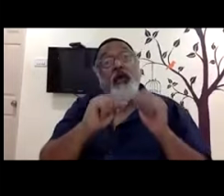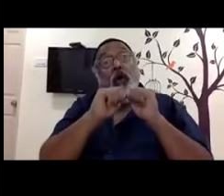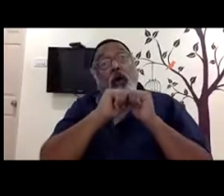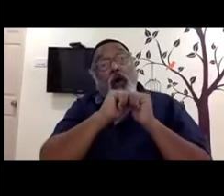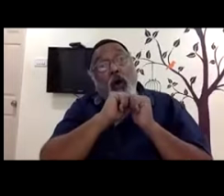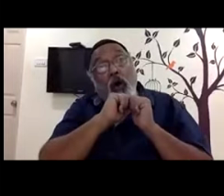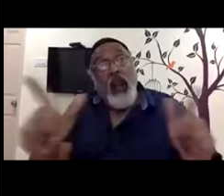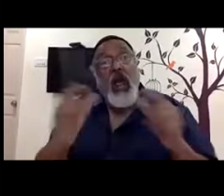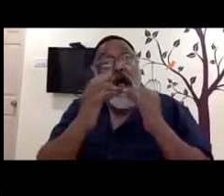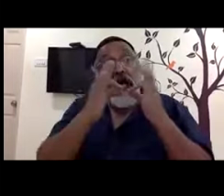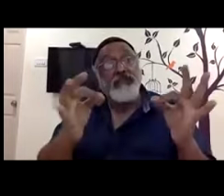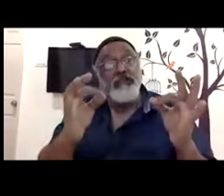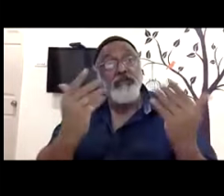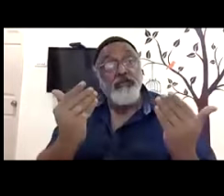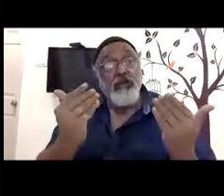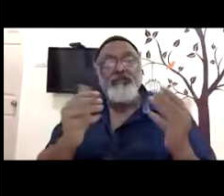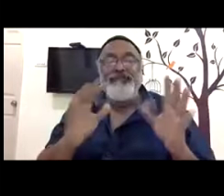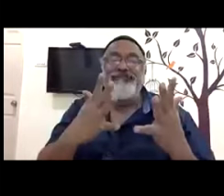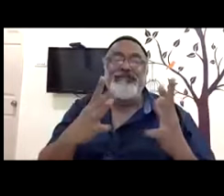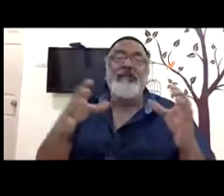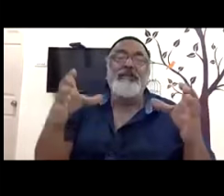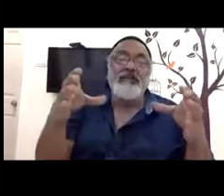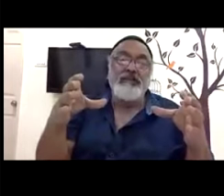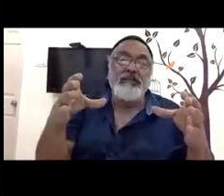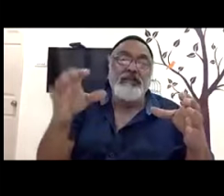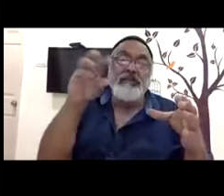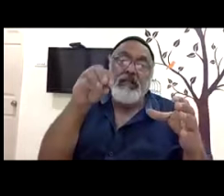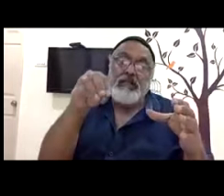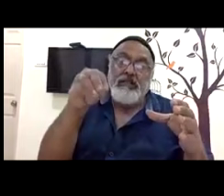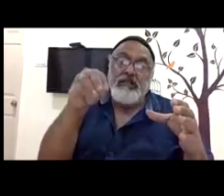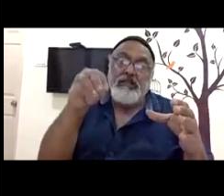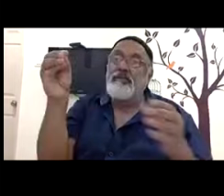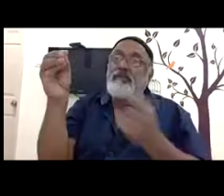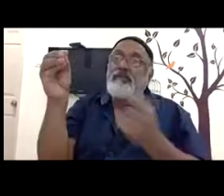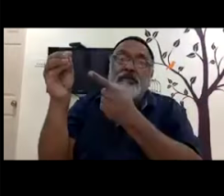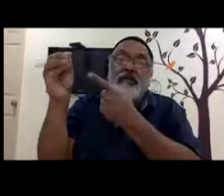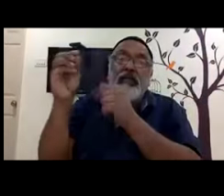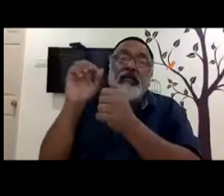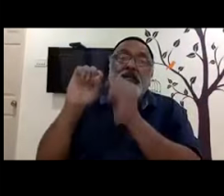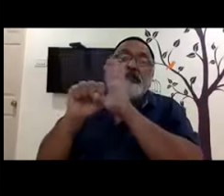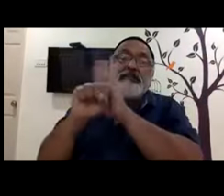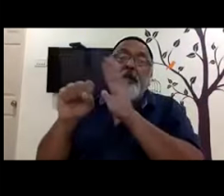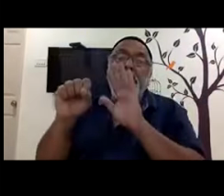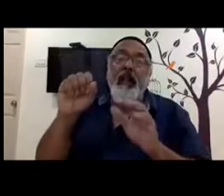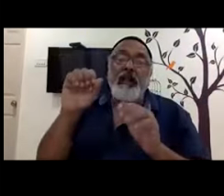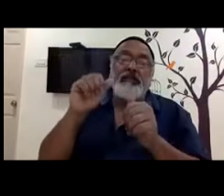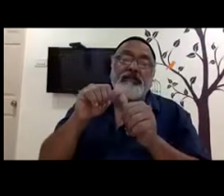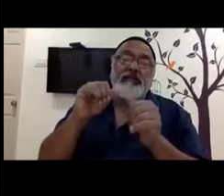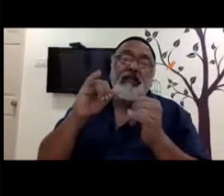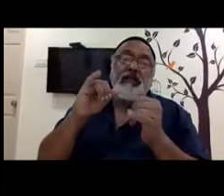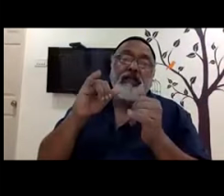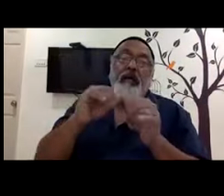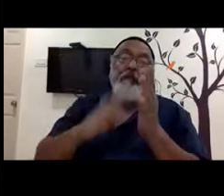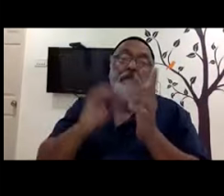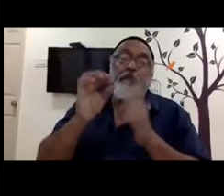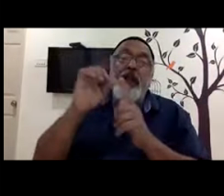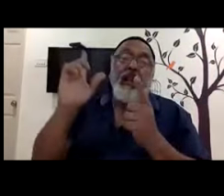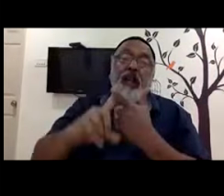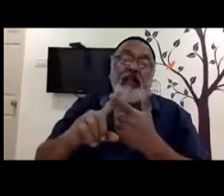respondents. For example, if I am doing a research on, again, if I want to do a research on physical training